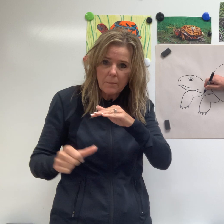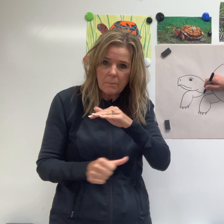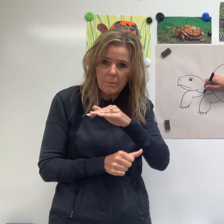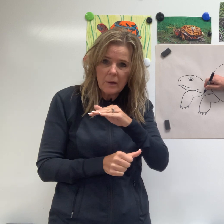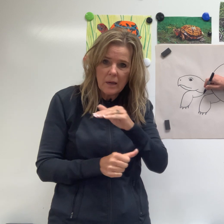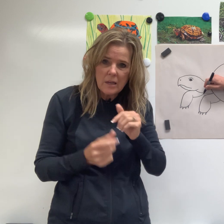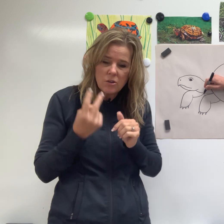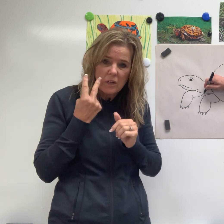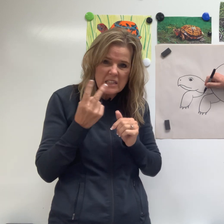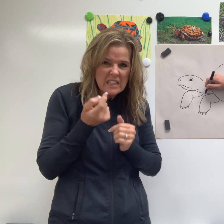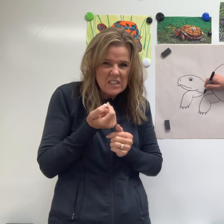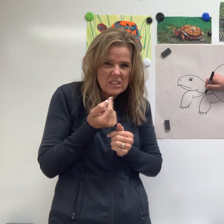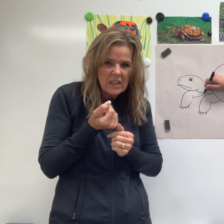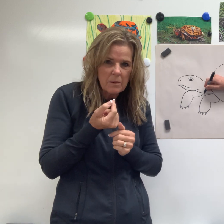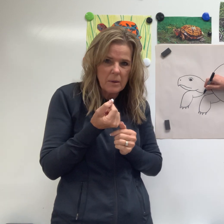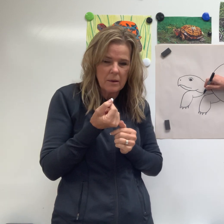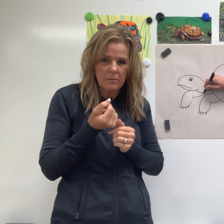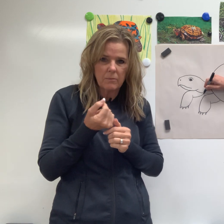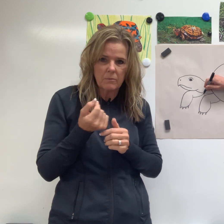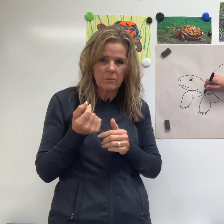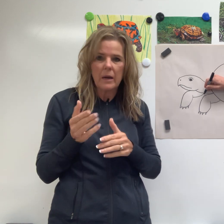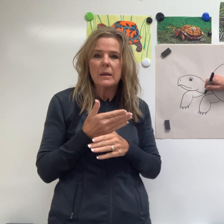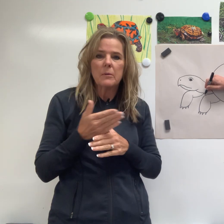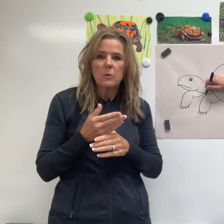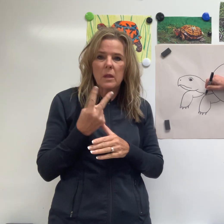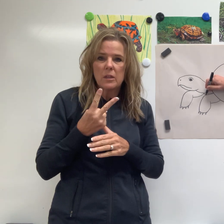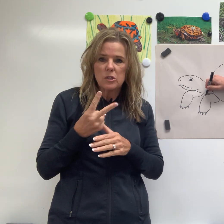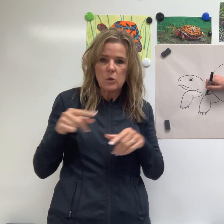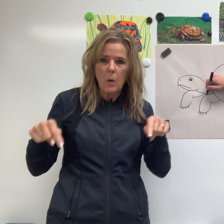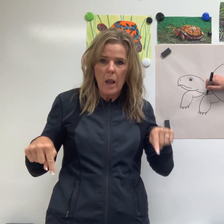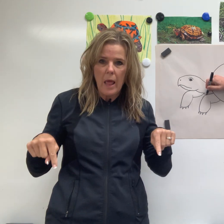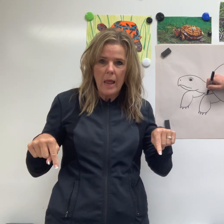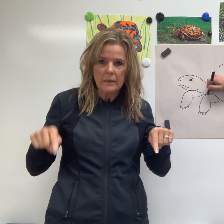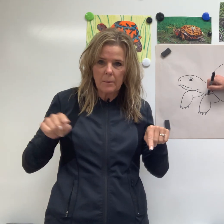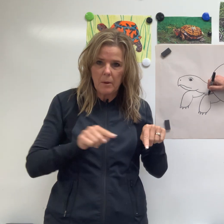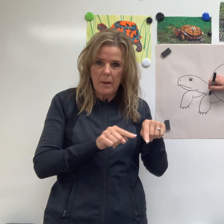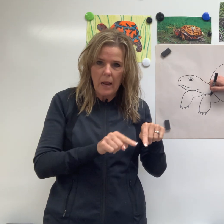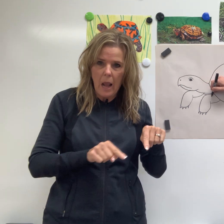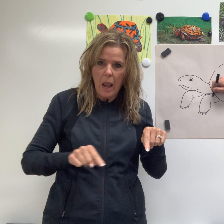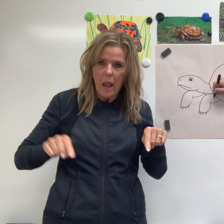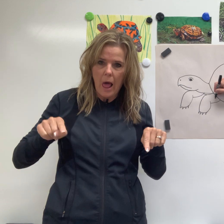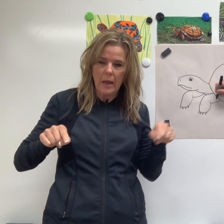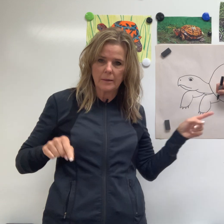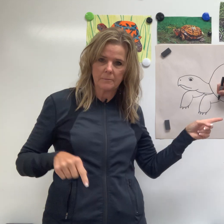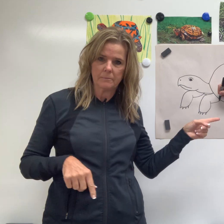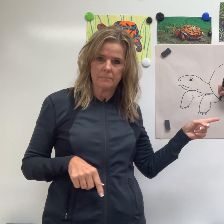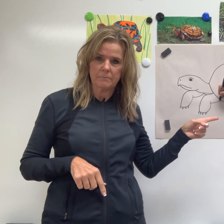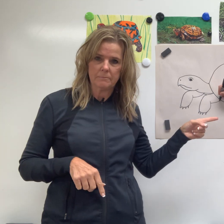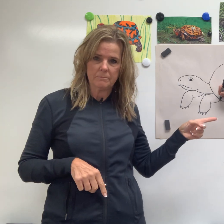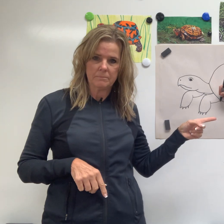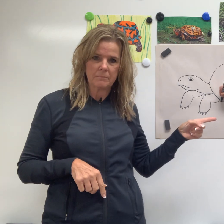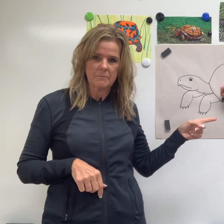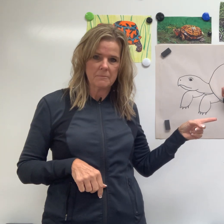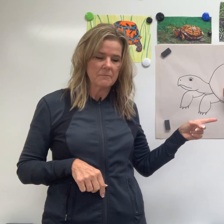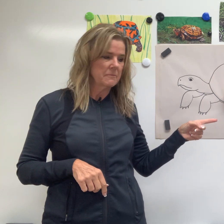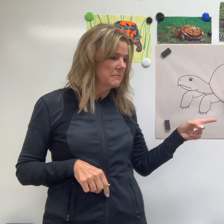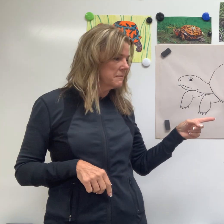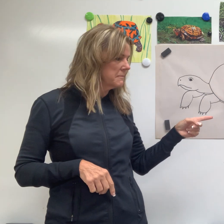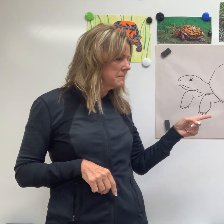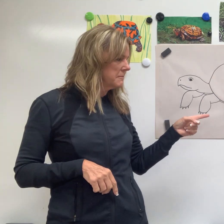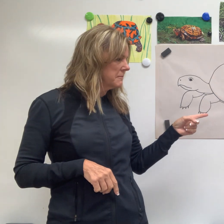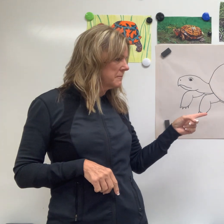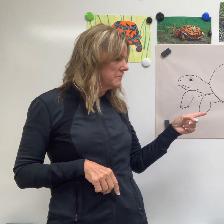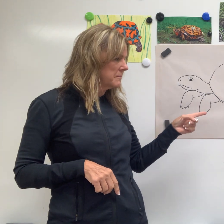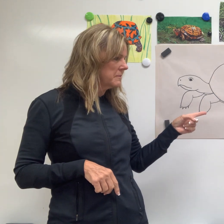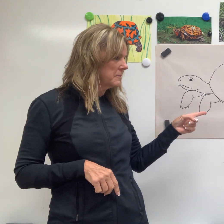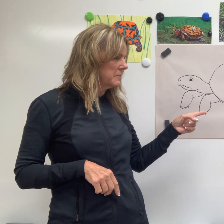of it. I'm just gonna, right in between the 2 legs, I'm gonna make a little line. I'm gonna stop, jump over,